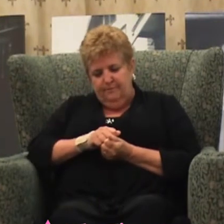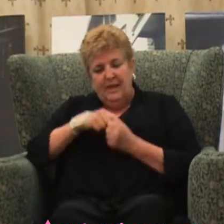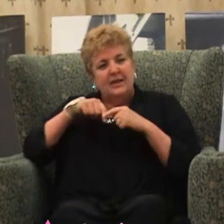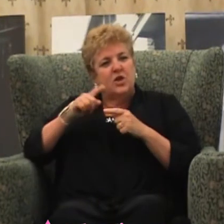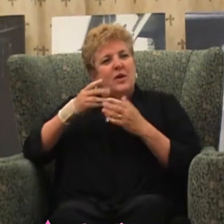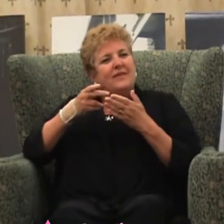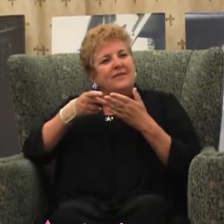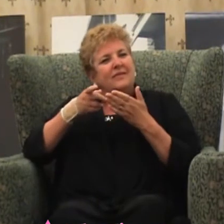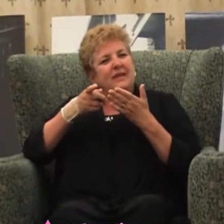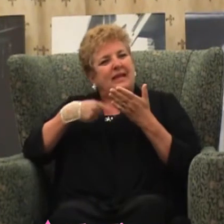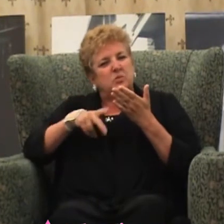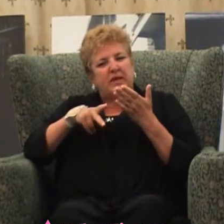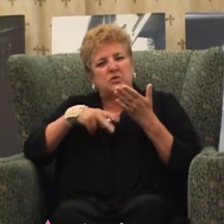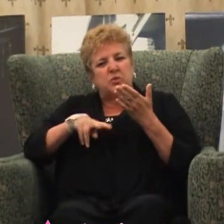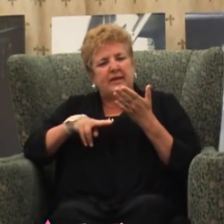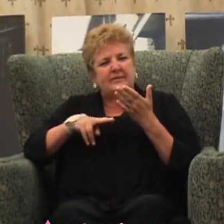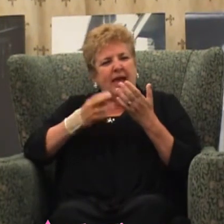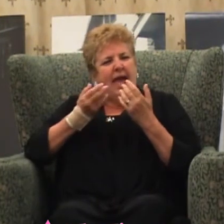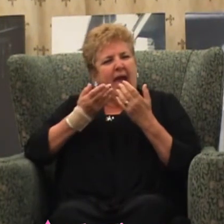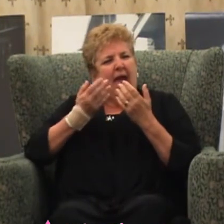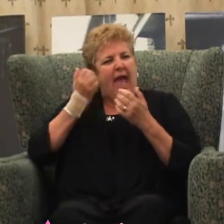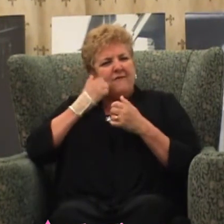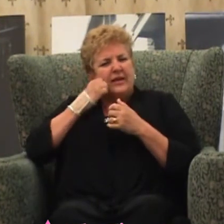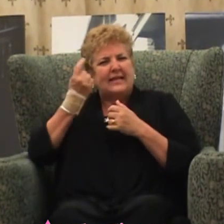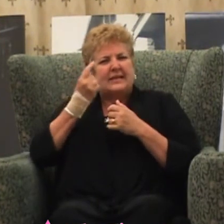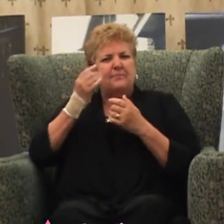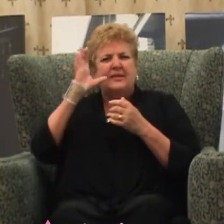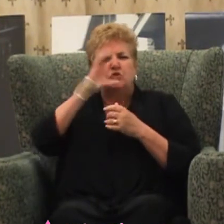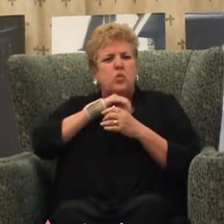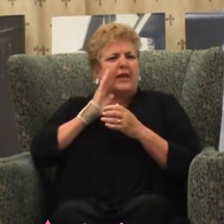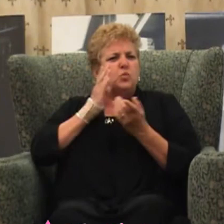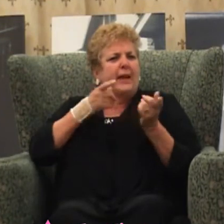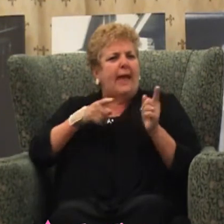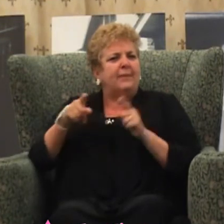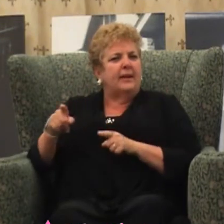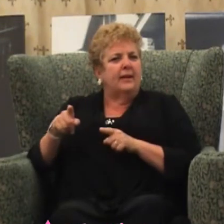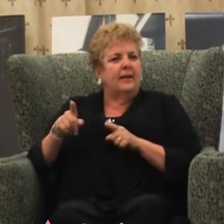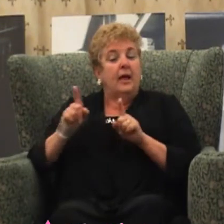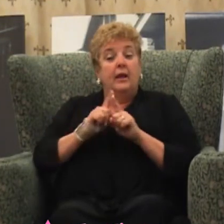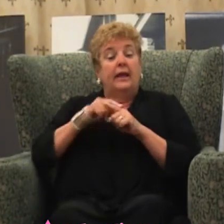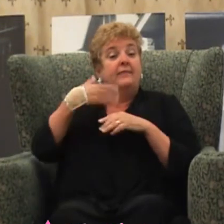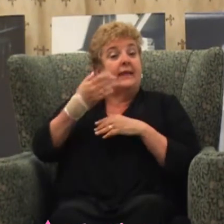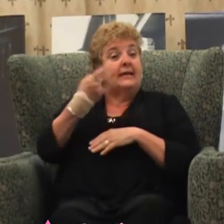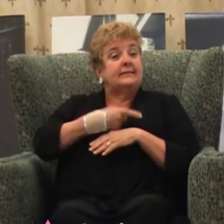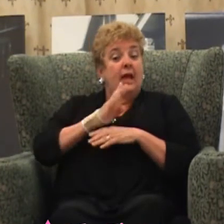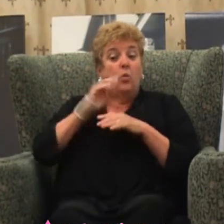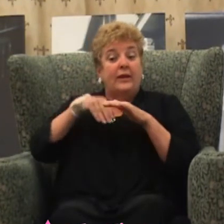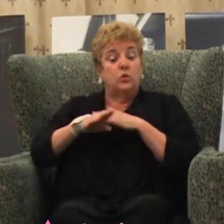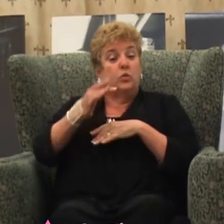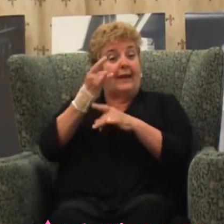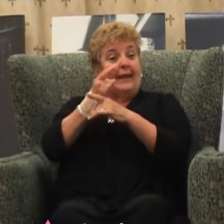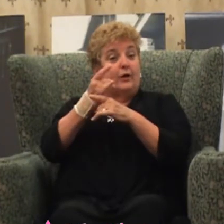every day some strange thing would happen. The next day I went into my neighborhood liquor store. Everybody behind the